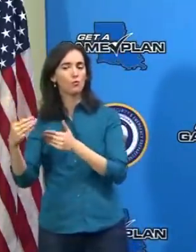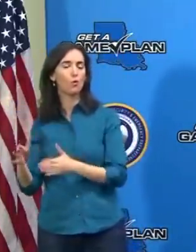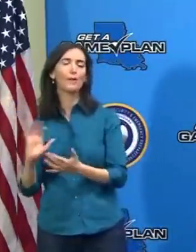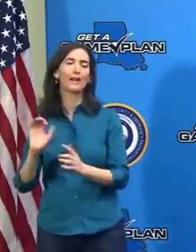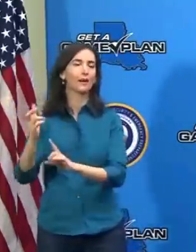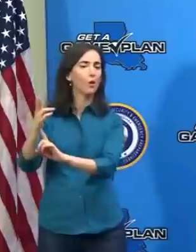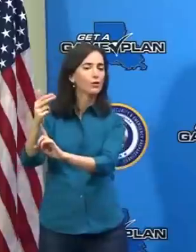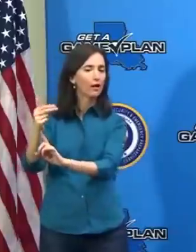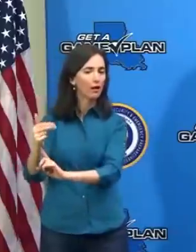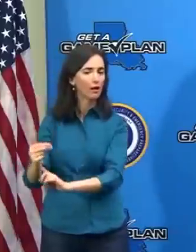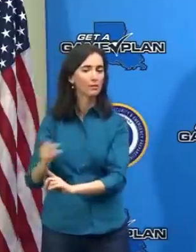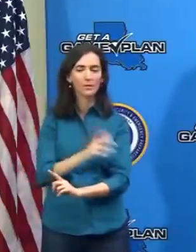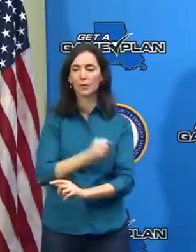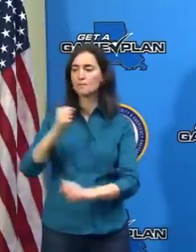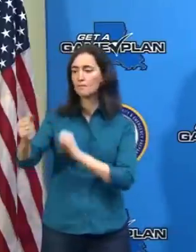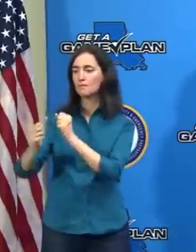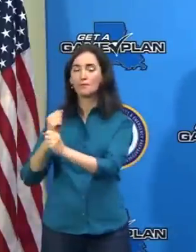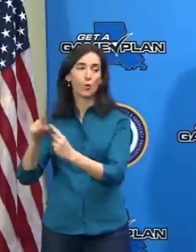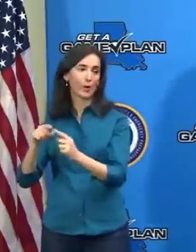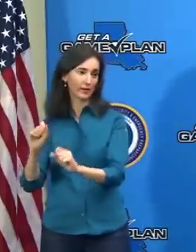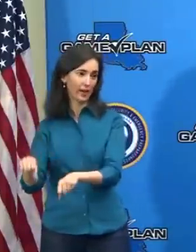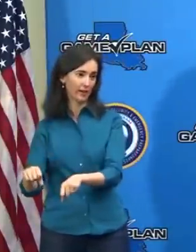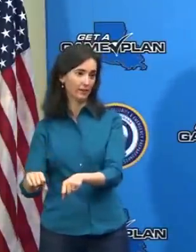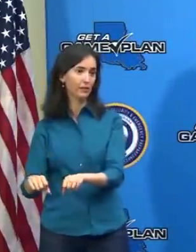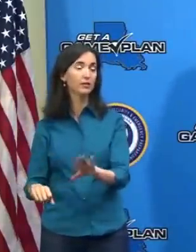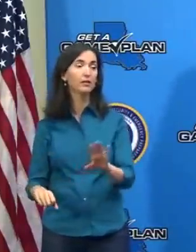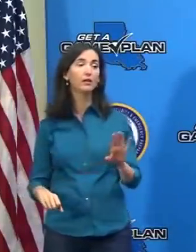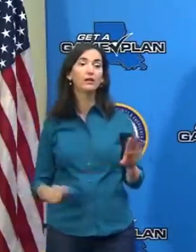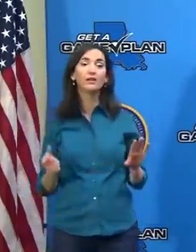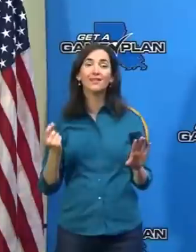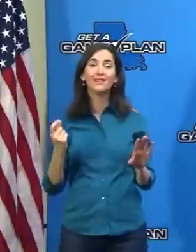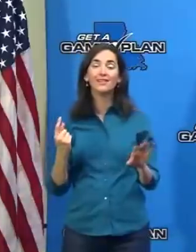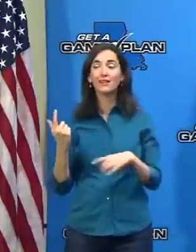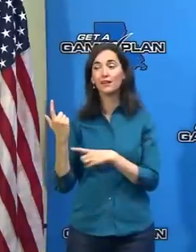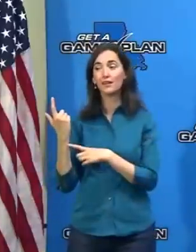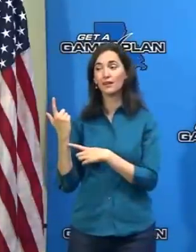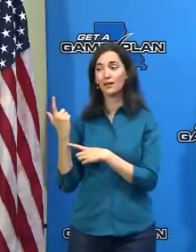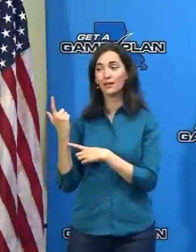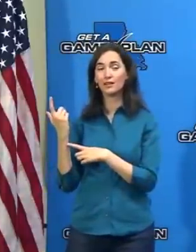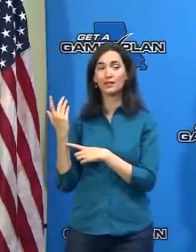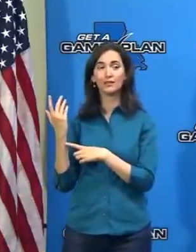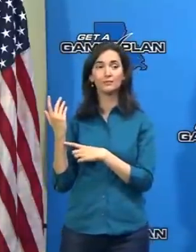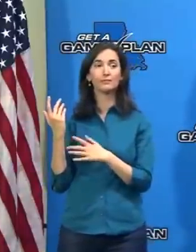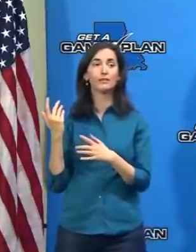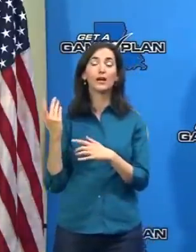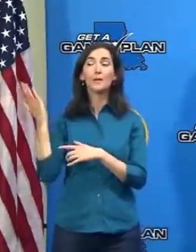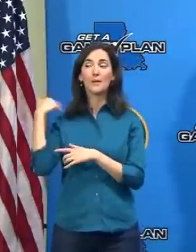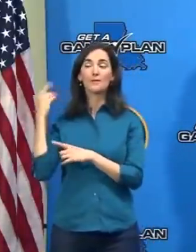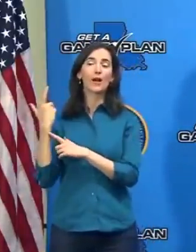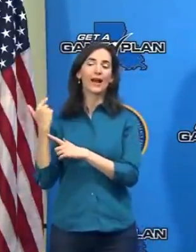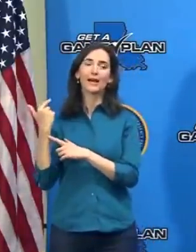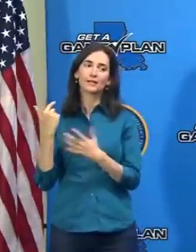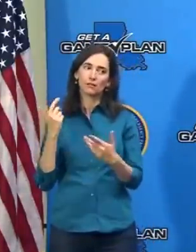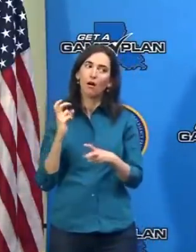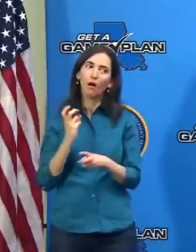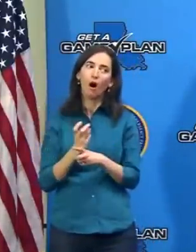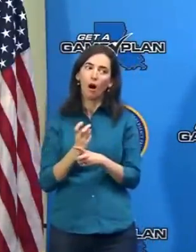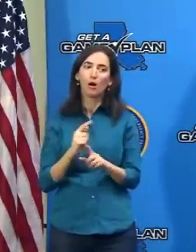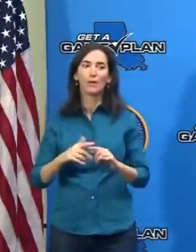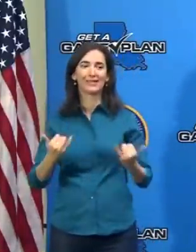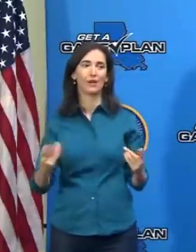are hotels. Now, that's not quite as easy as it was, and it was never easy before